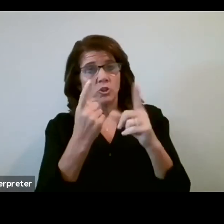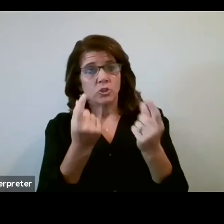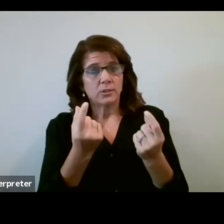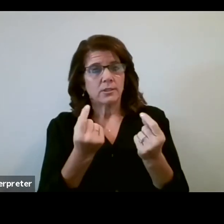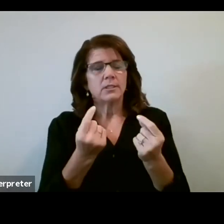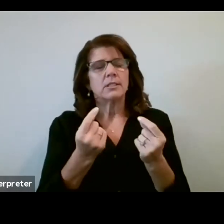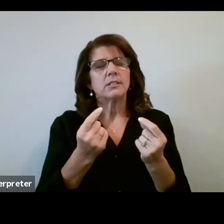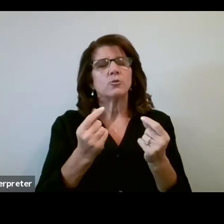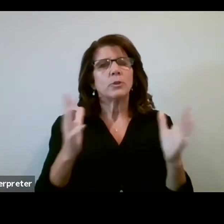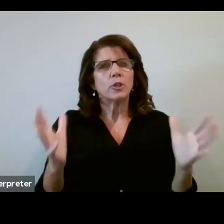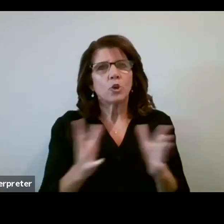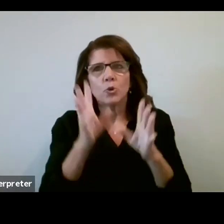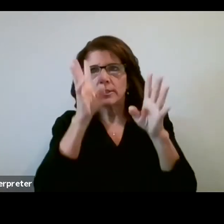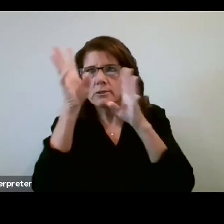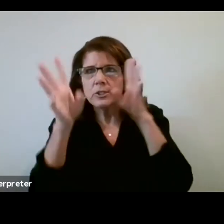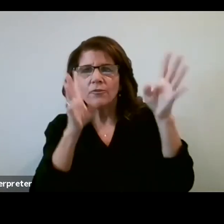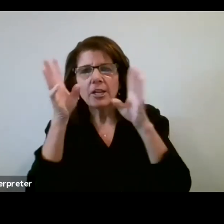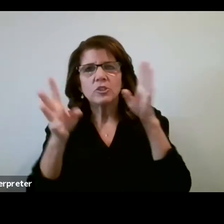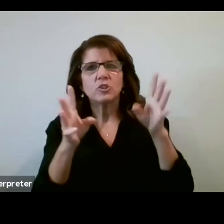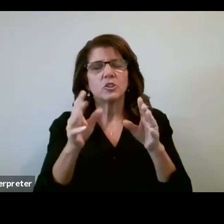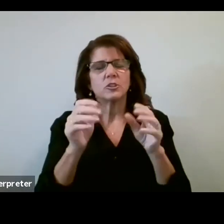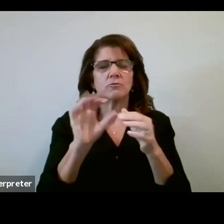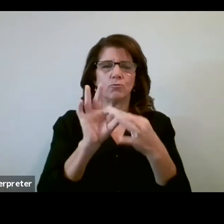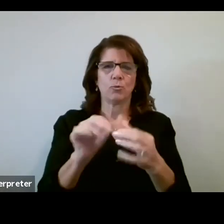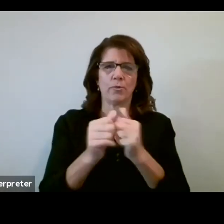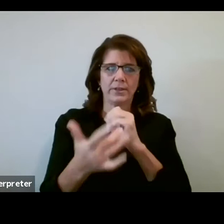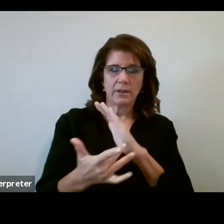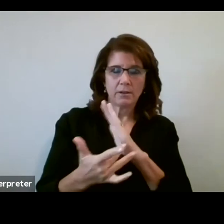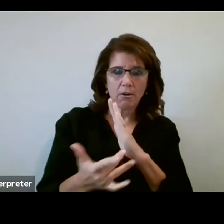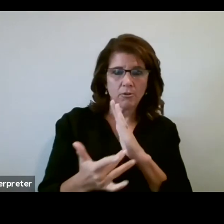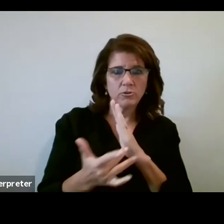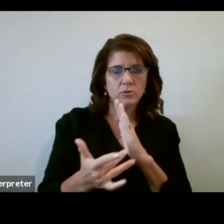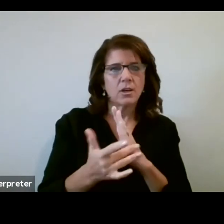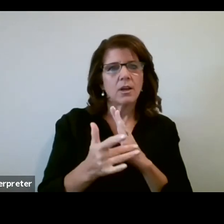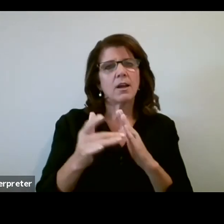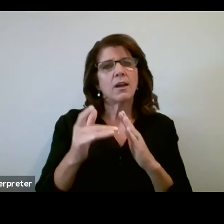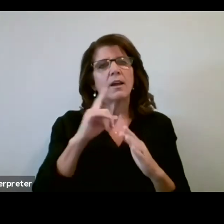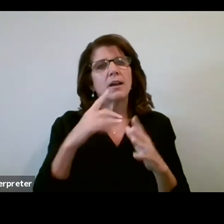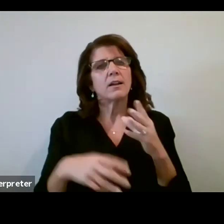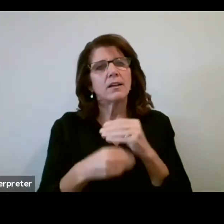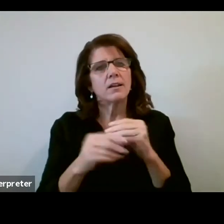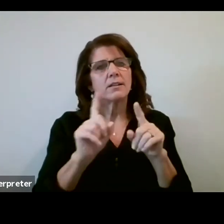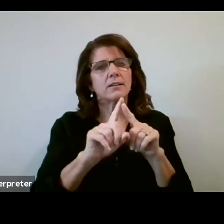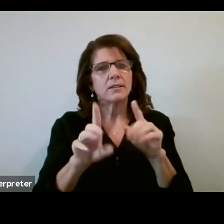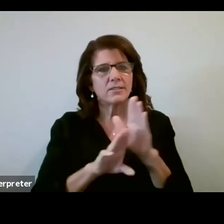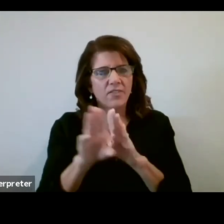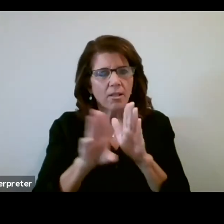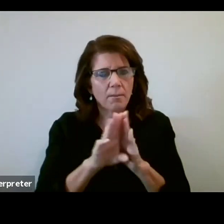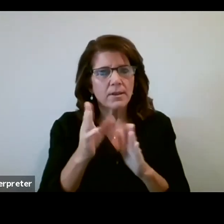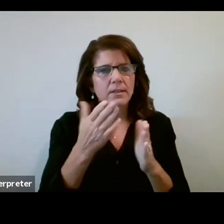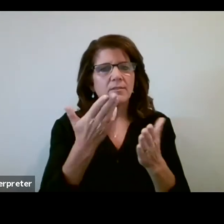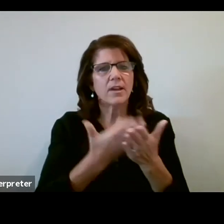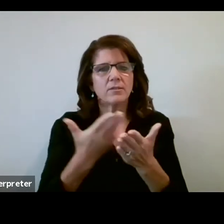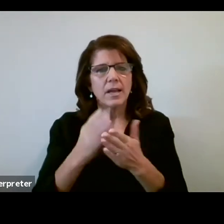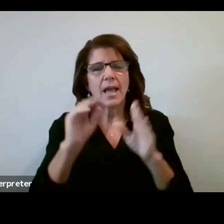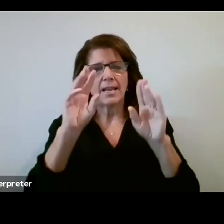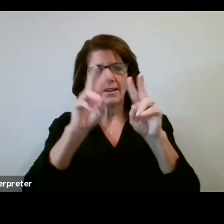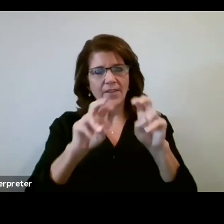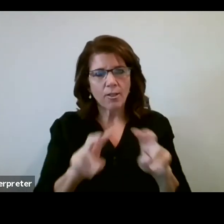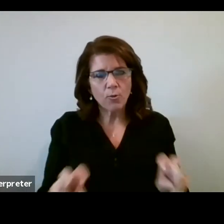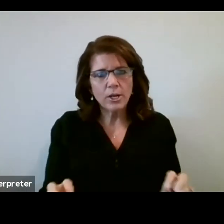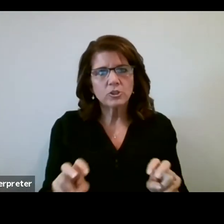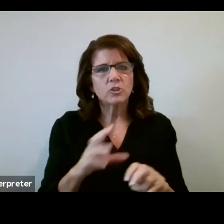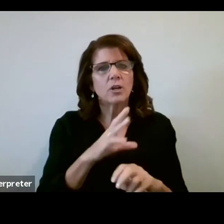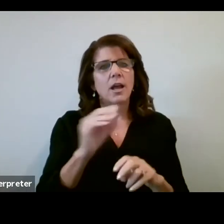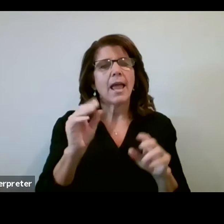encourage innovation in technology and accelerate the development, validation, evaluation, and ultimately